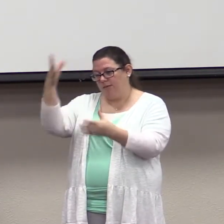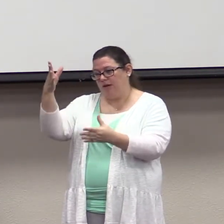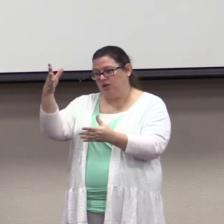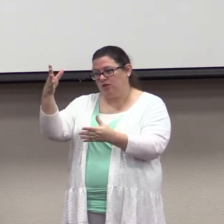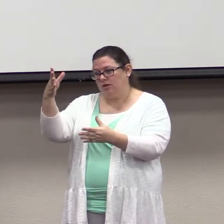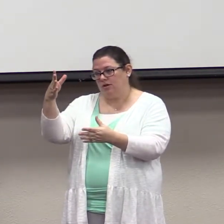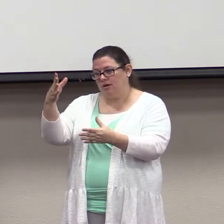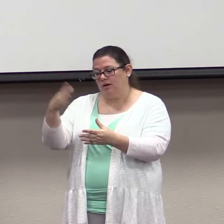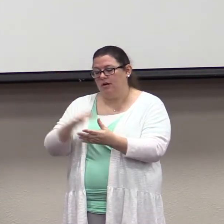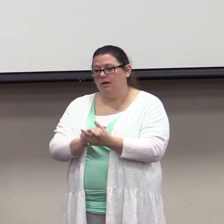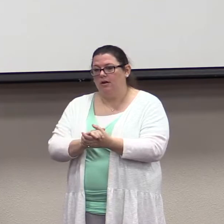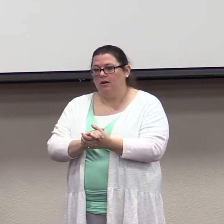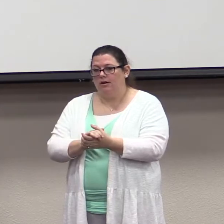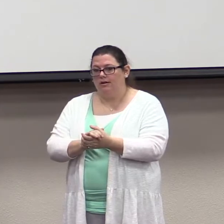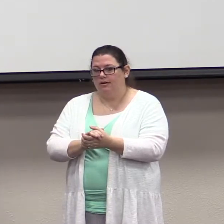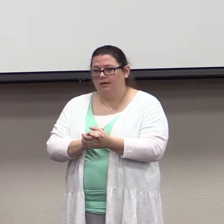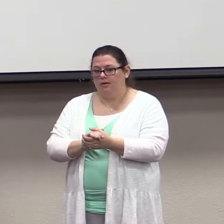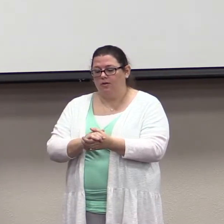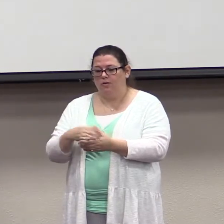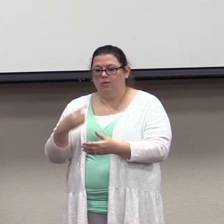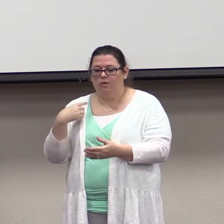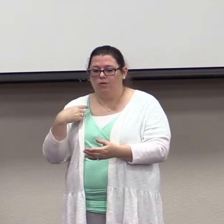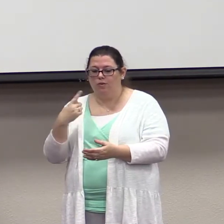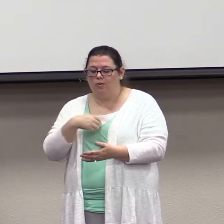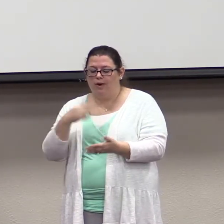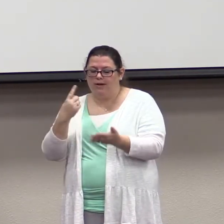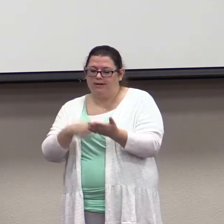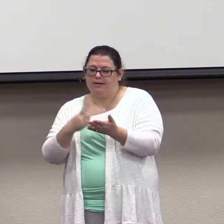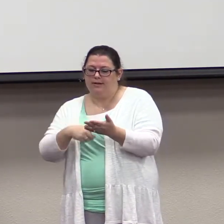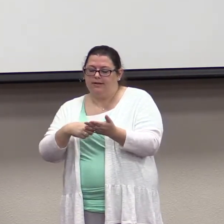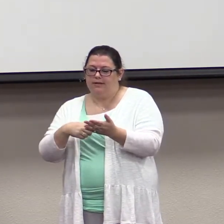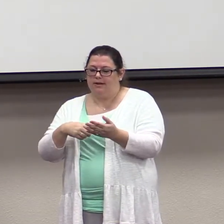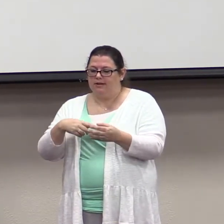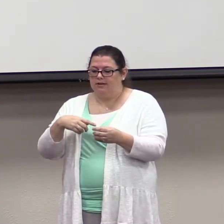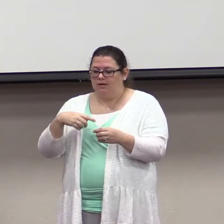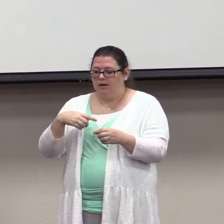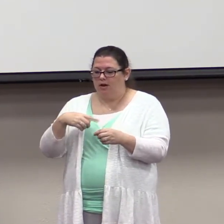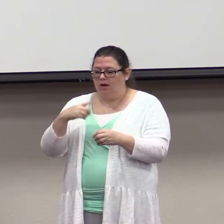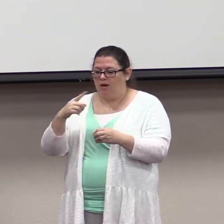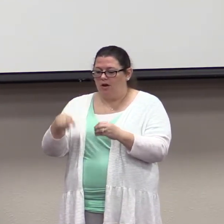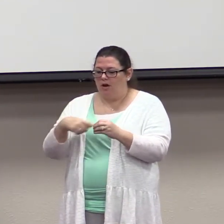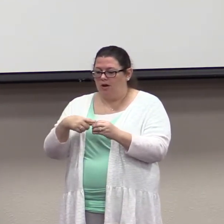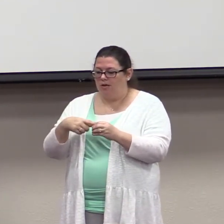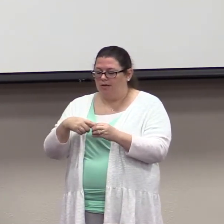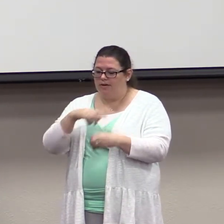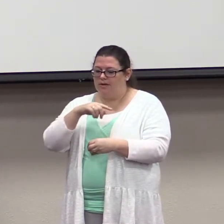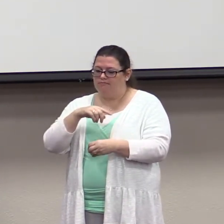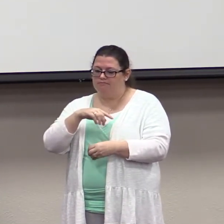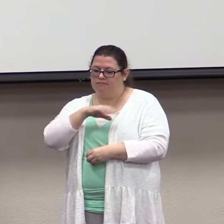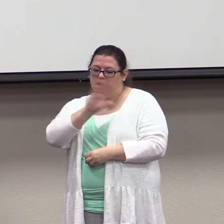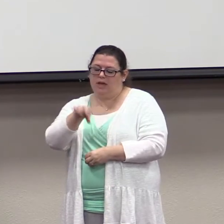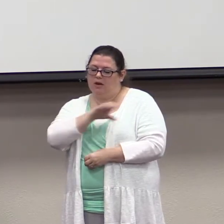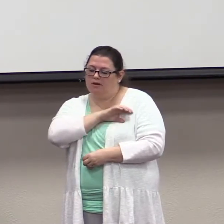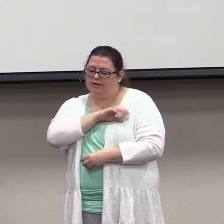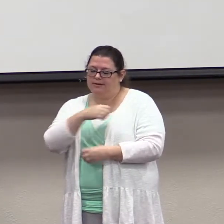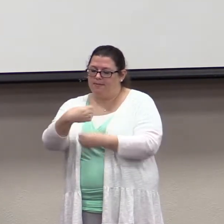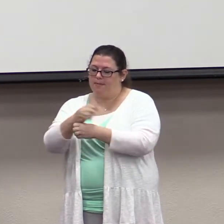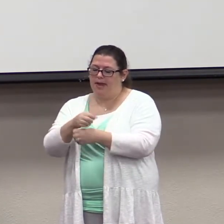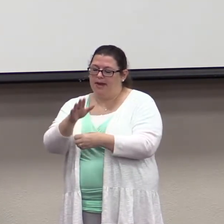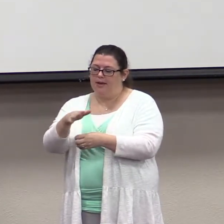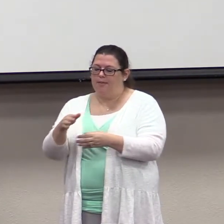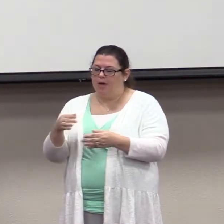nation of Israel. We discussed all the traits that he had that made him a good leader. First, that he was a good